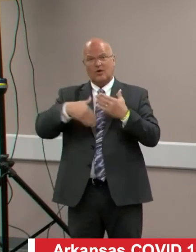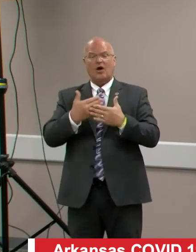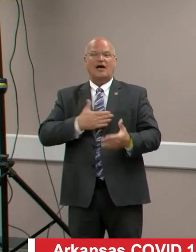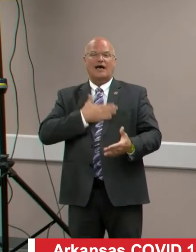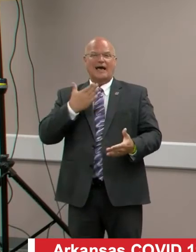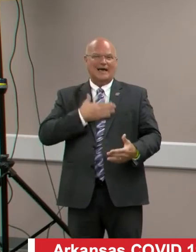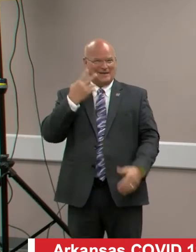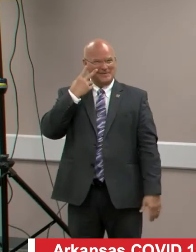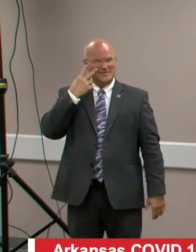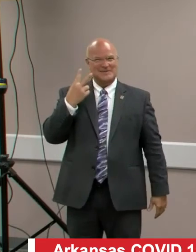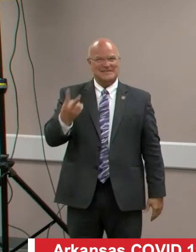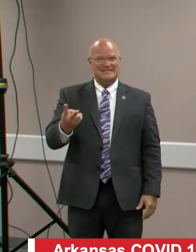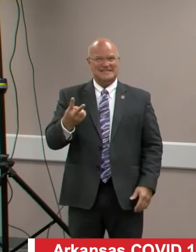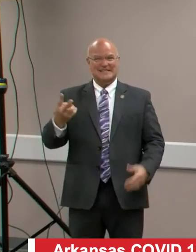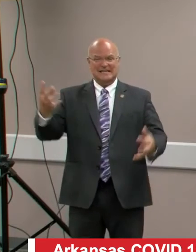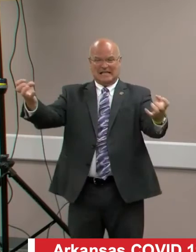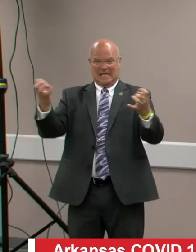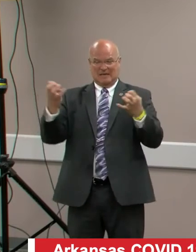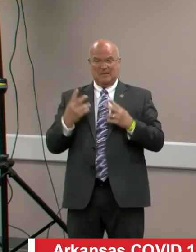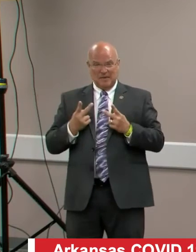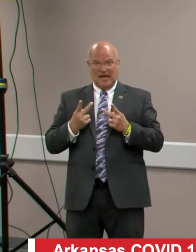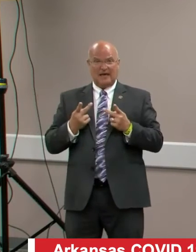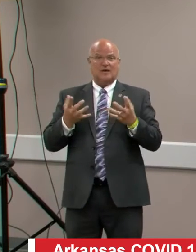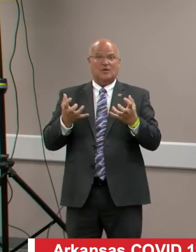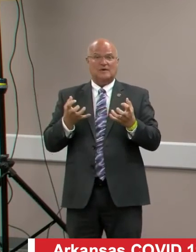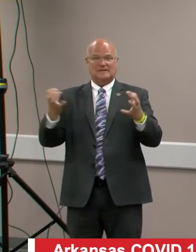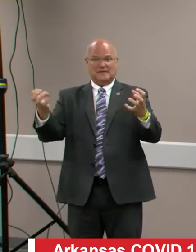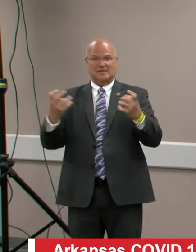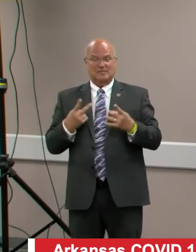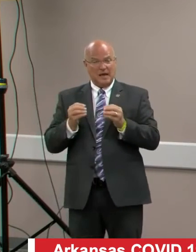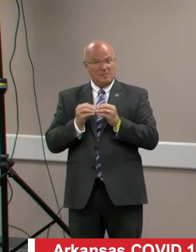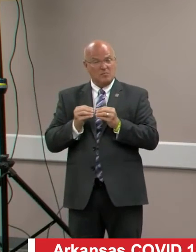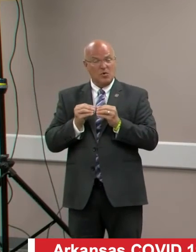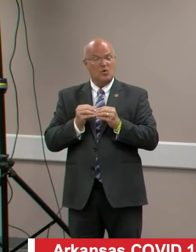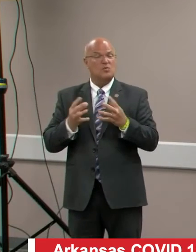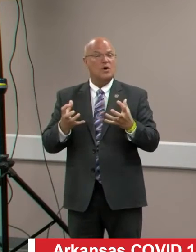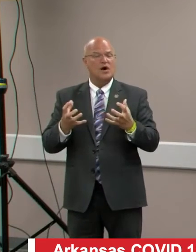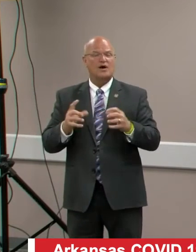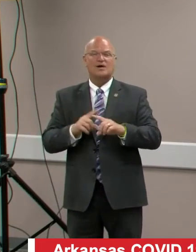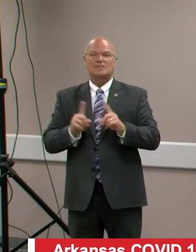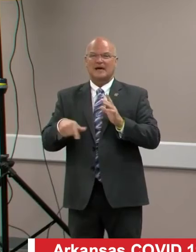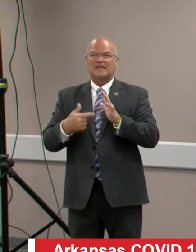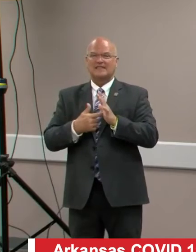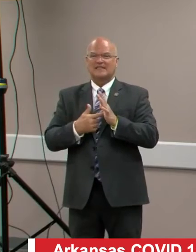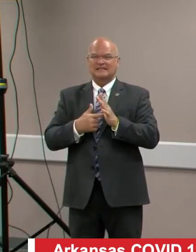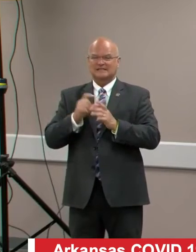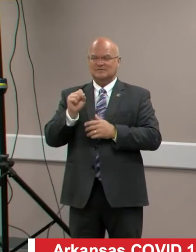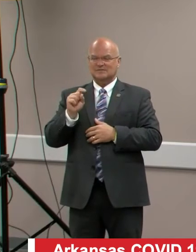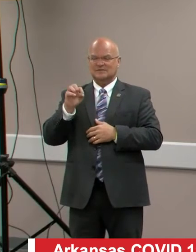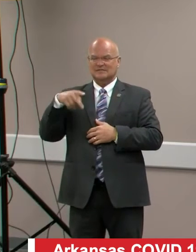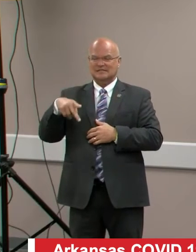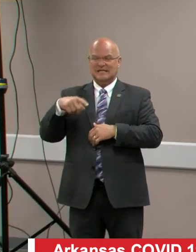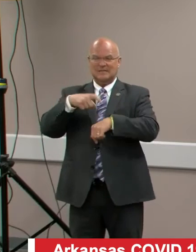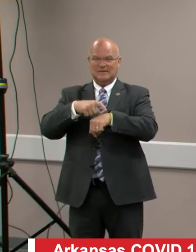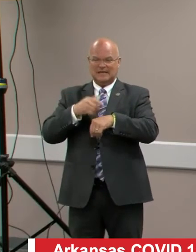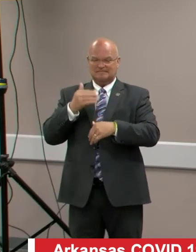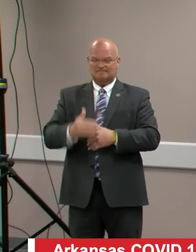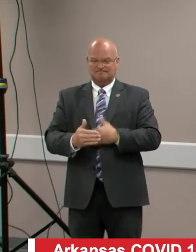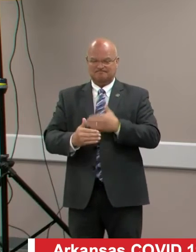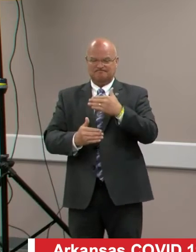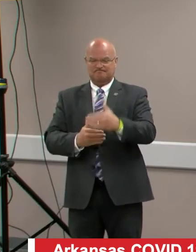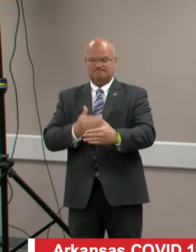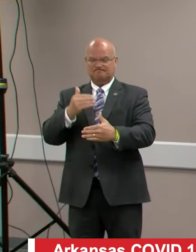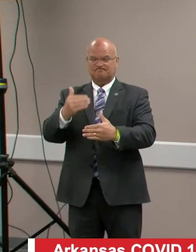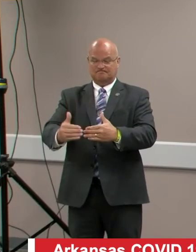glad to see them coming back. We want them to come back more, but this is a step at a time when it comes